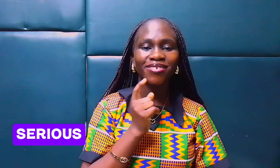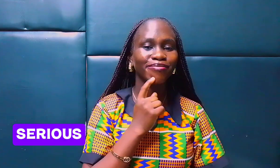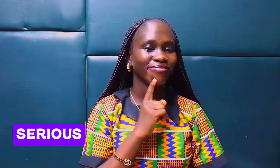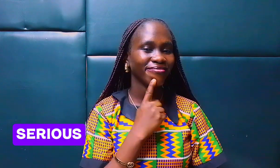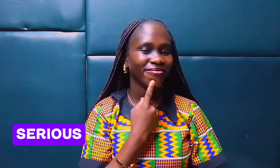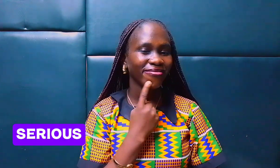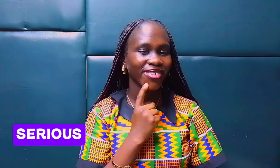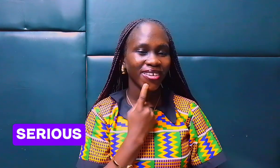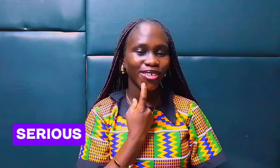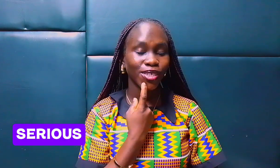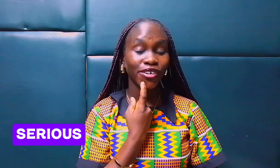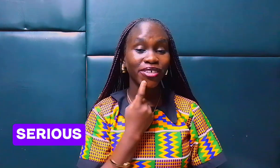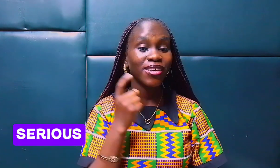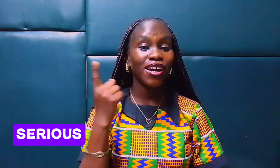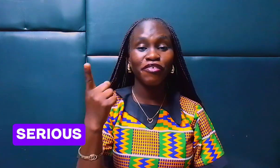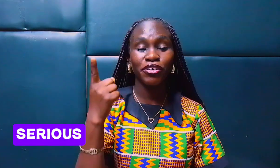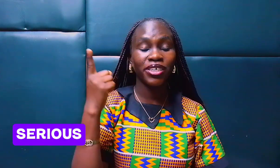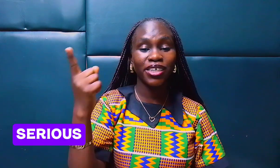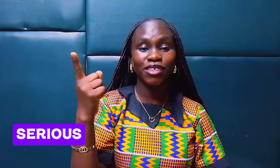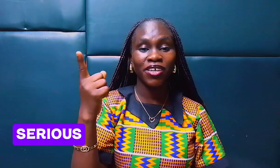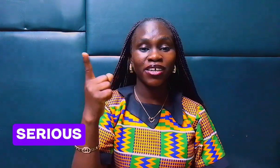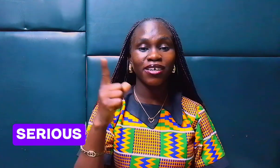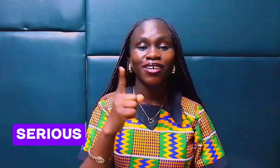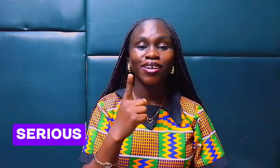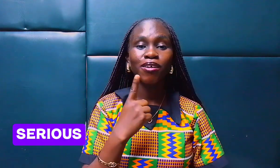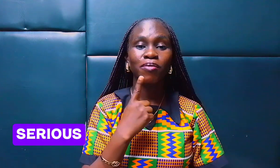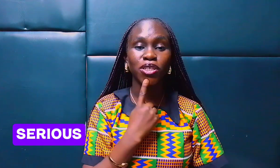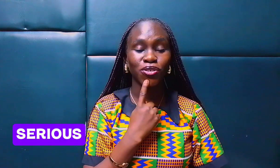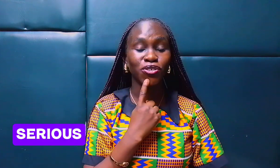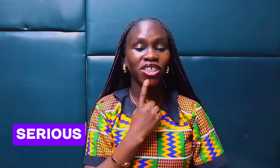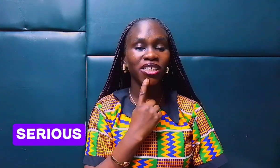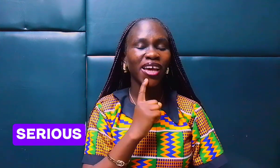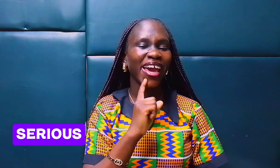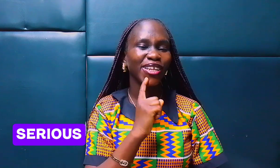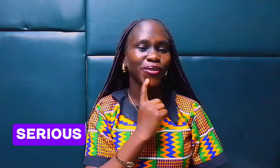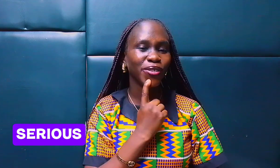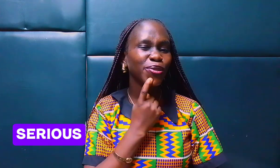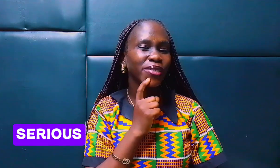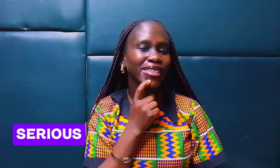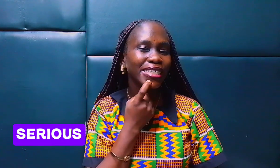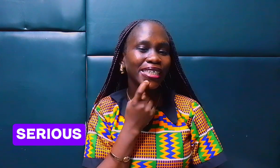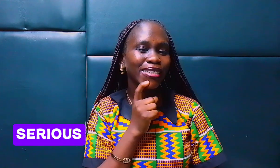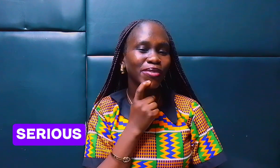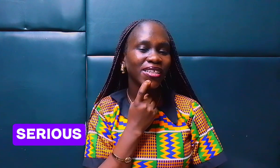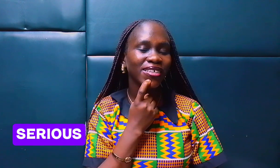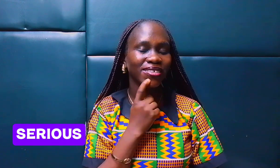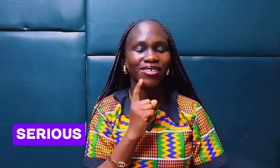Serious, serious. Have your index finger placed on your chin and you're twisting it in a bit like this.